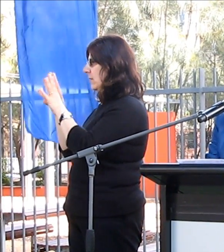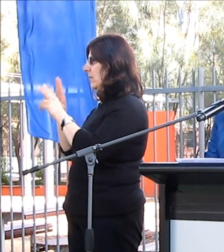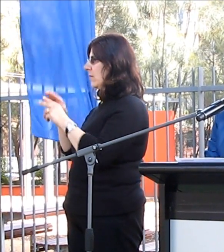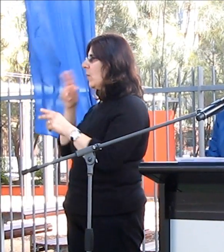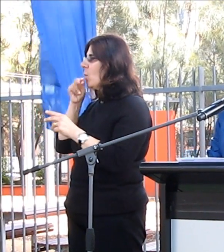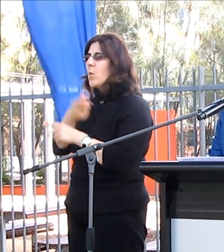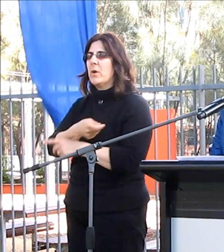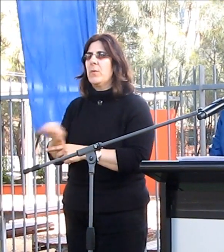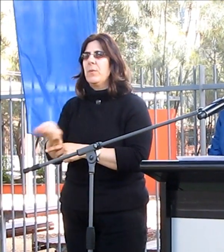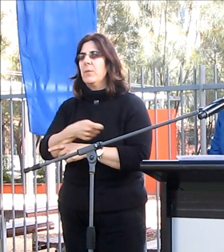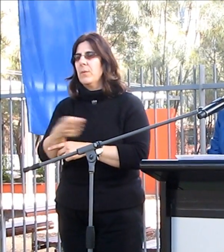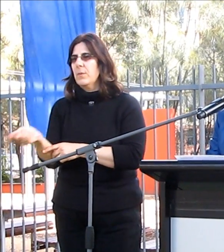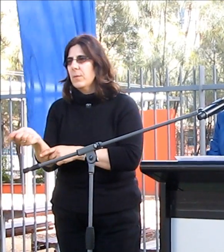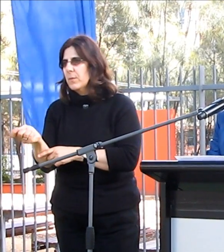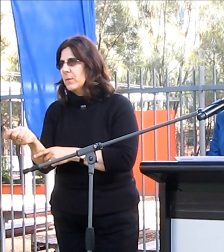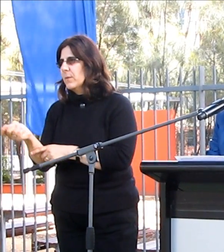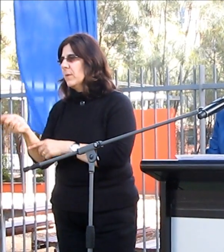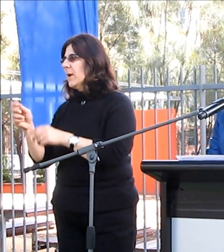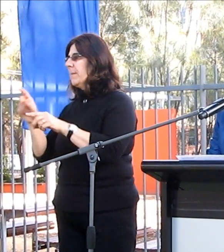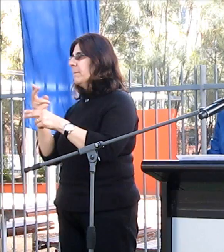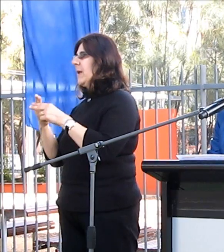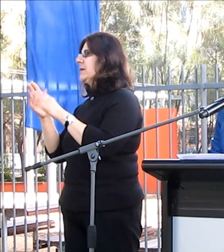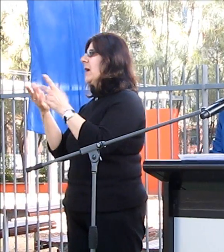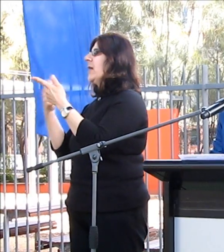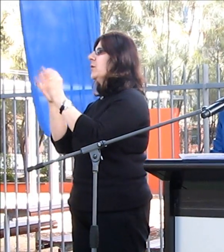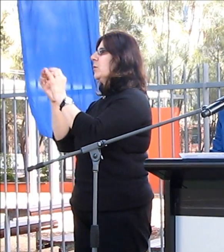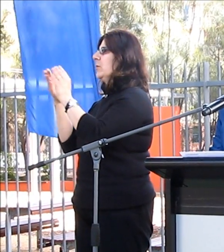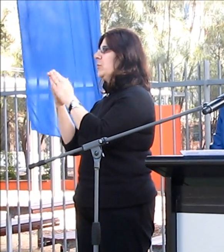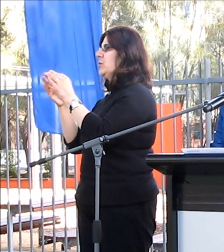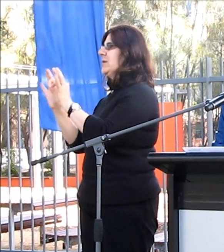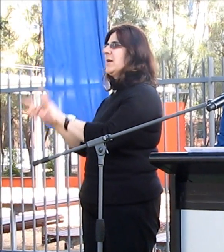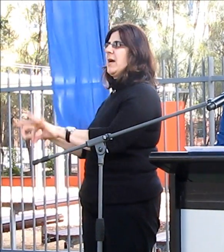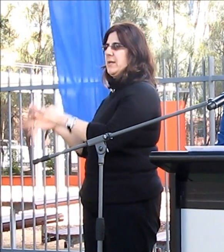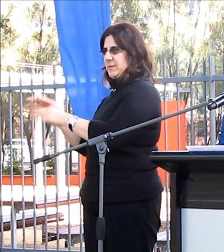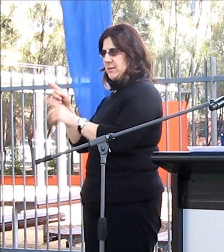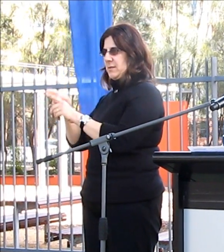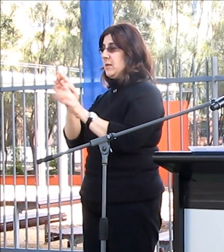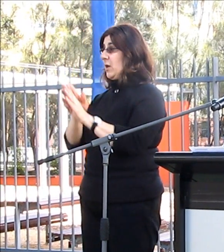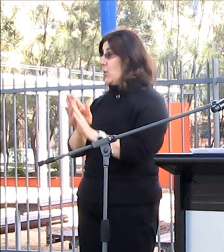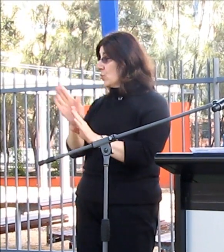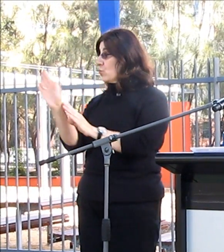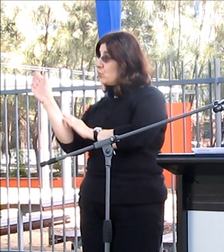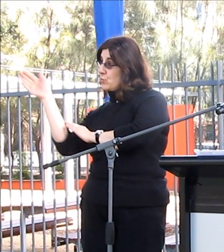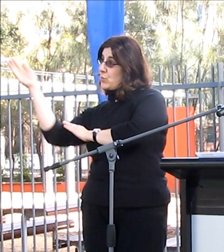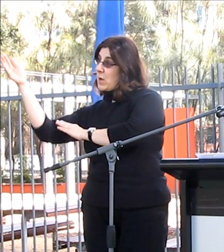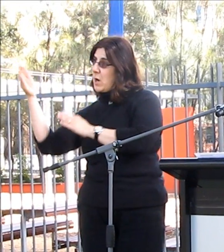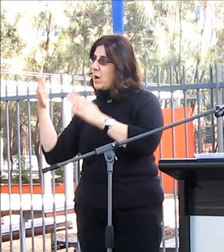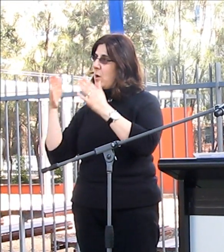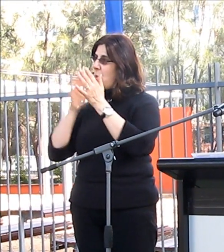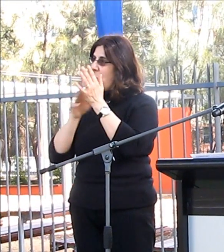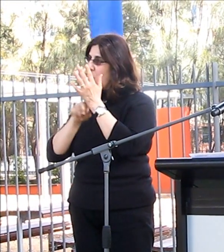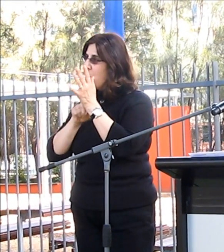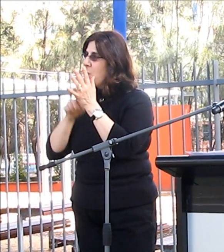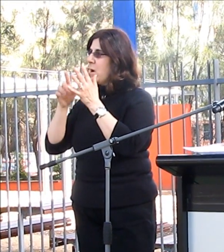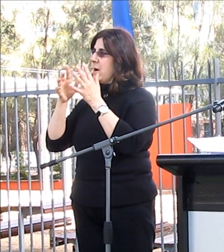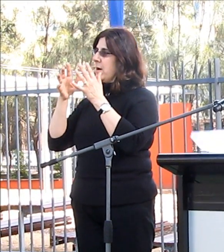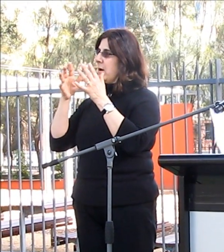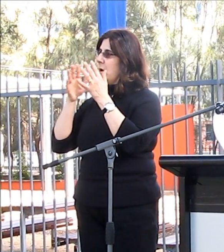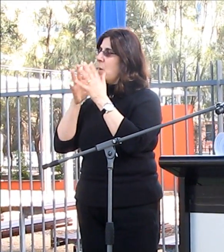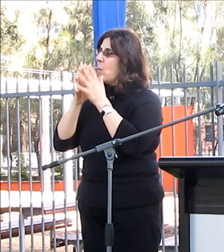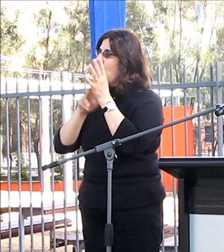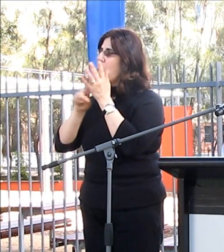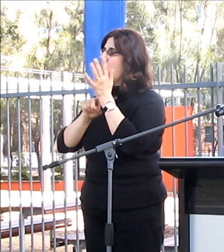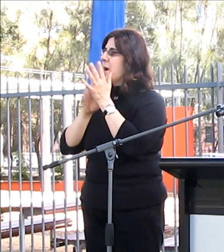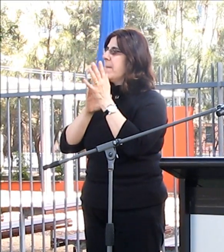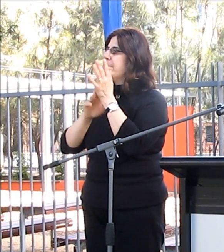park and the community garden. Just around the corner from here we've got Wallamalla Park. It's had its last upgrade 20